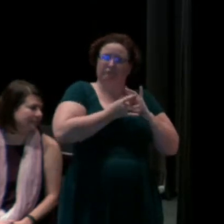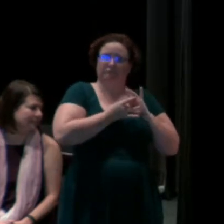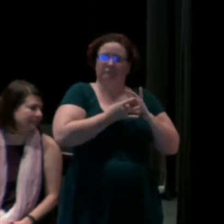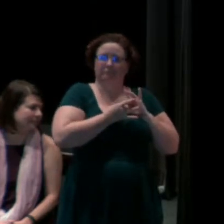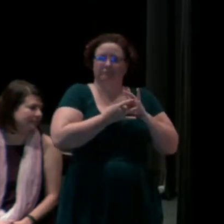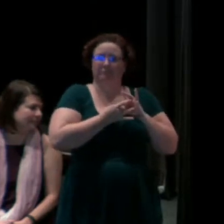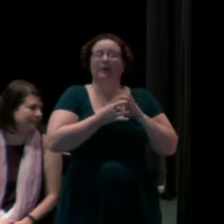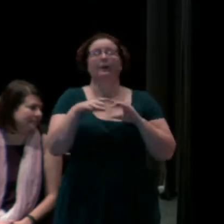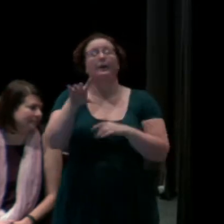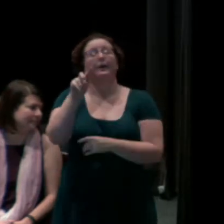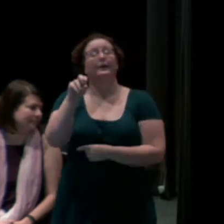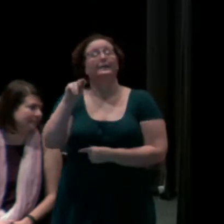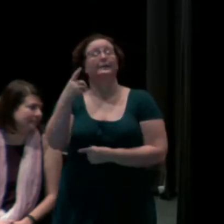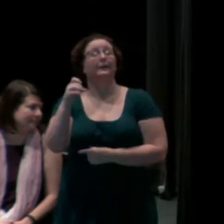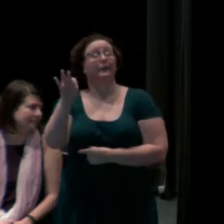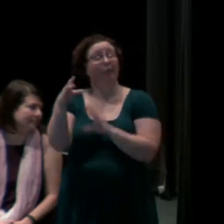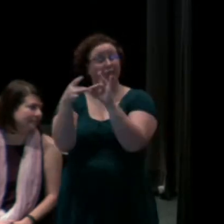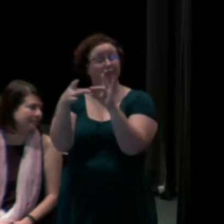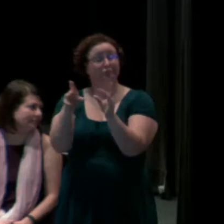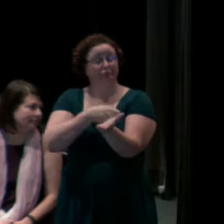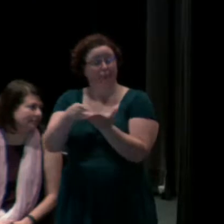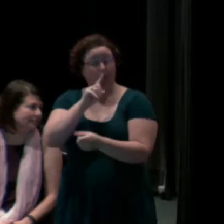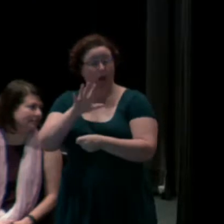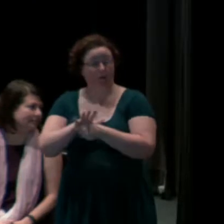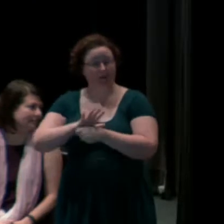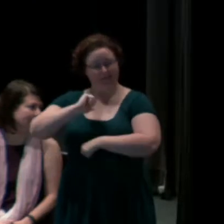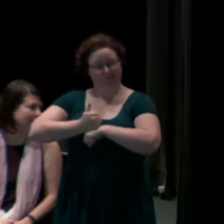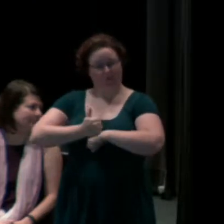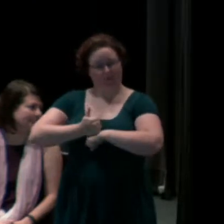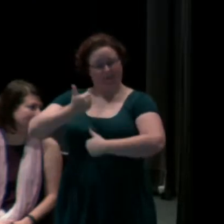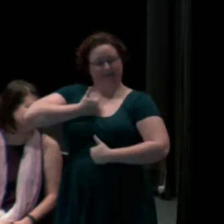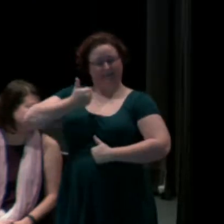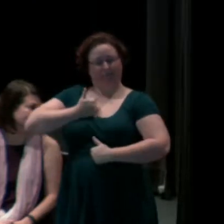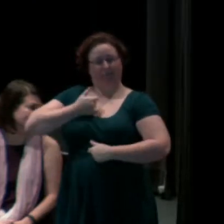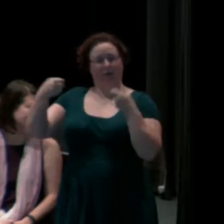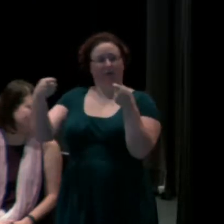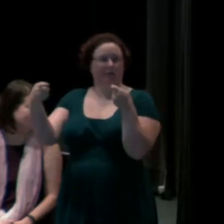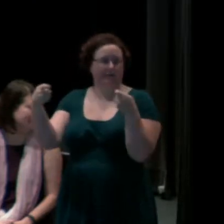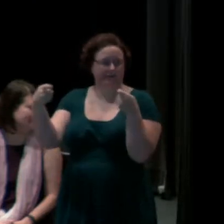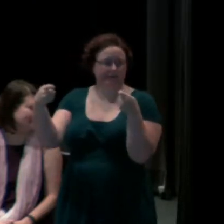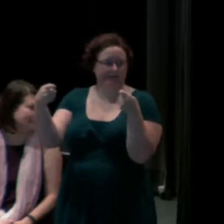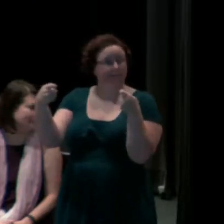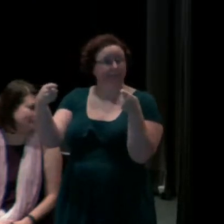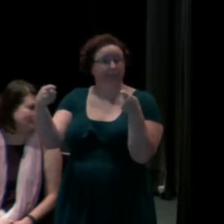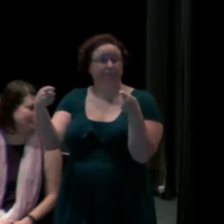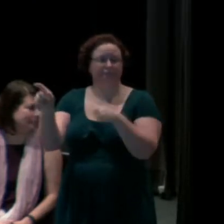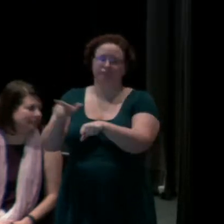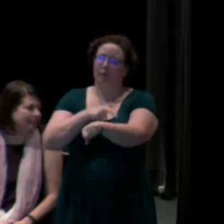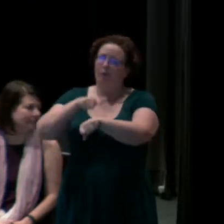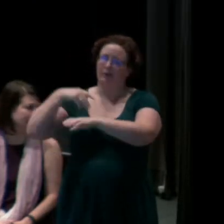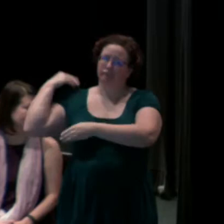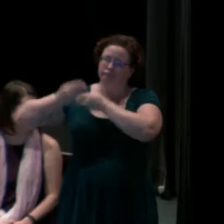by Dean Goff, the Honor Pledge is a form of self-governance here at Agnes Scott and is a long